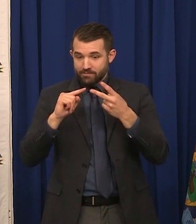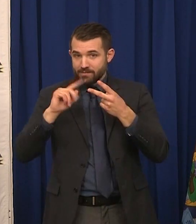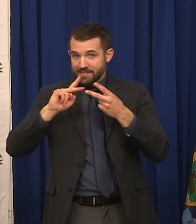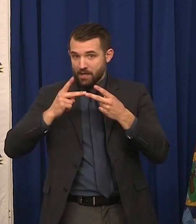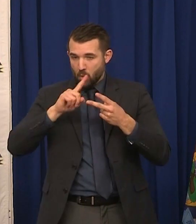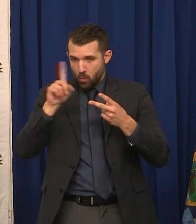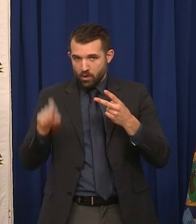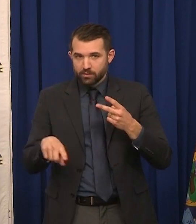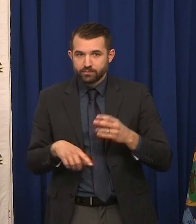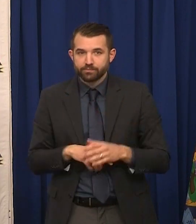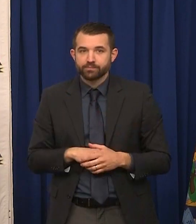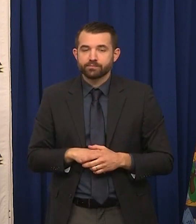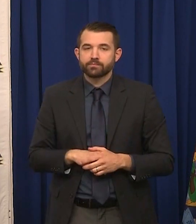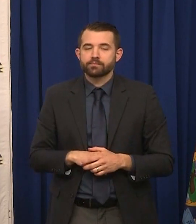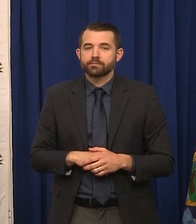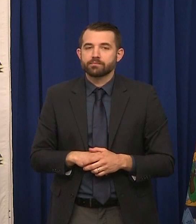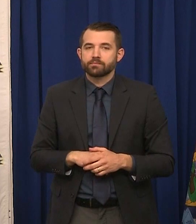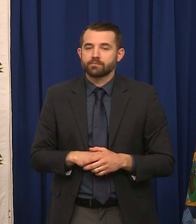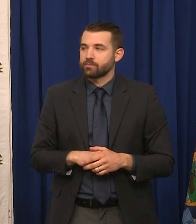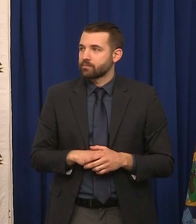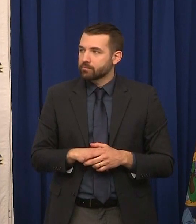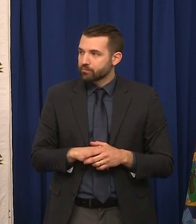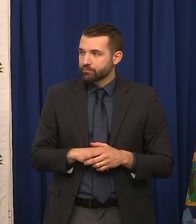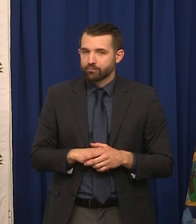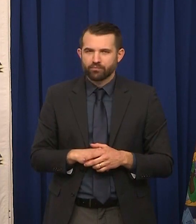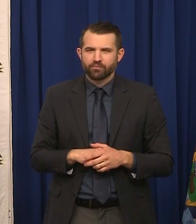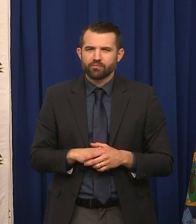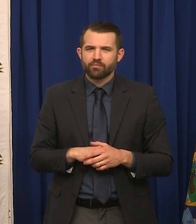Doctor. The second question is about